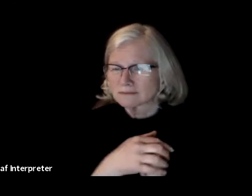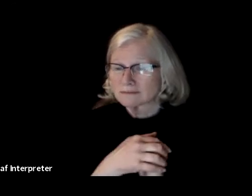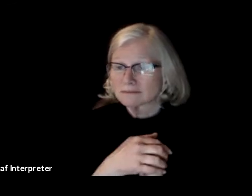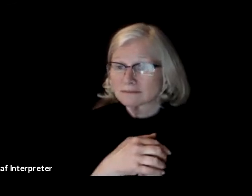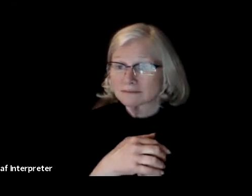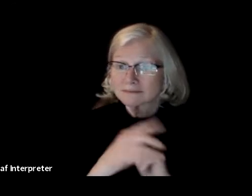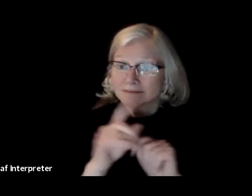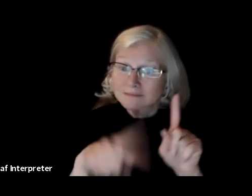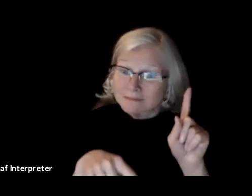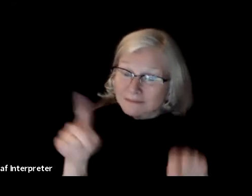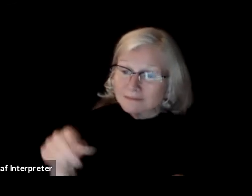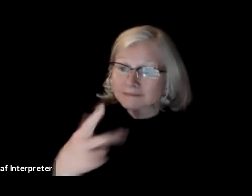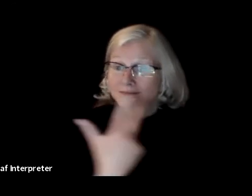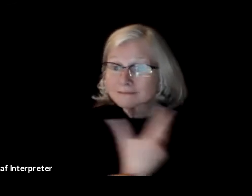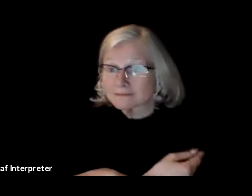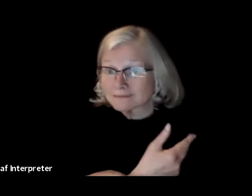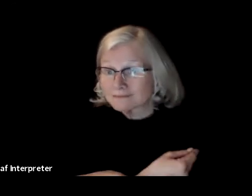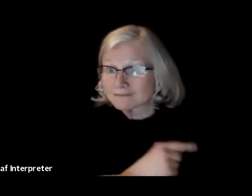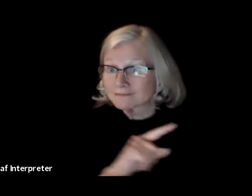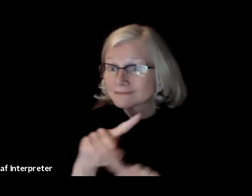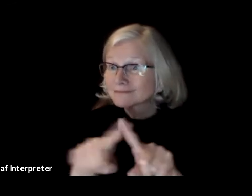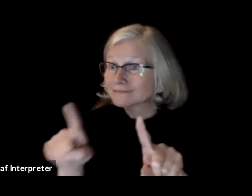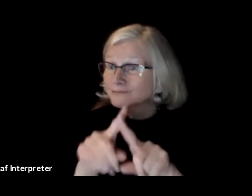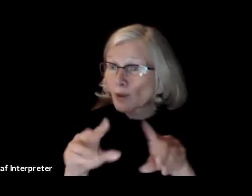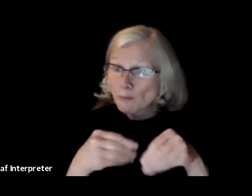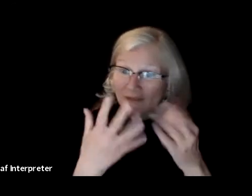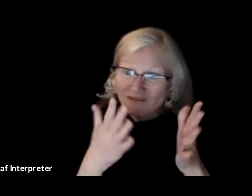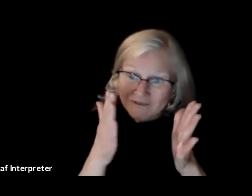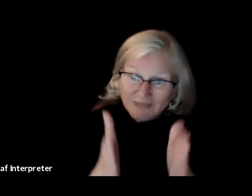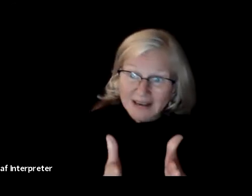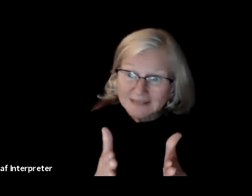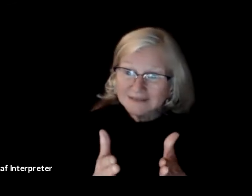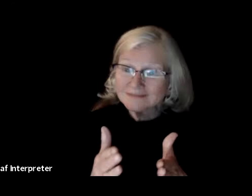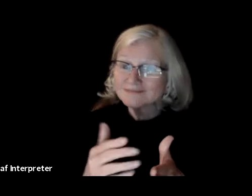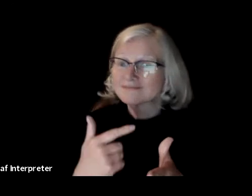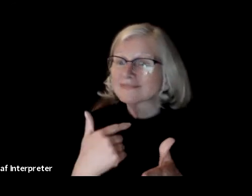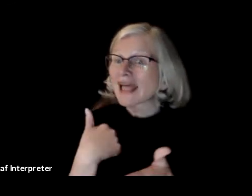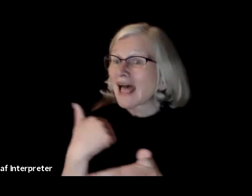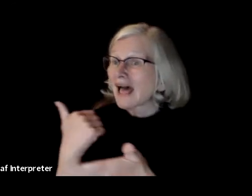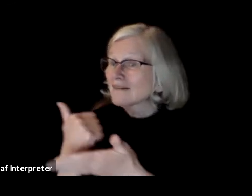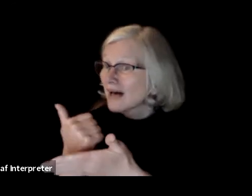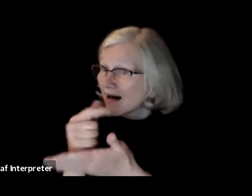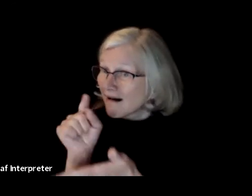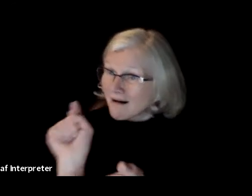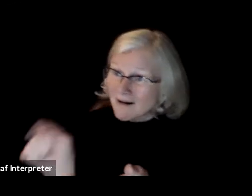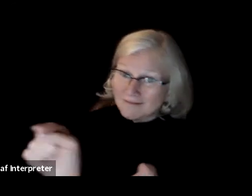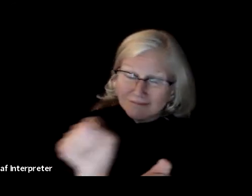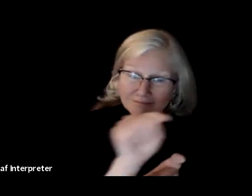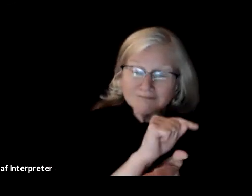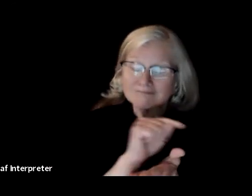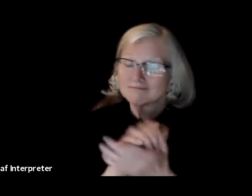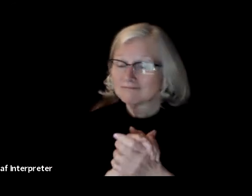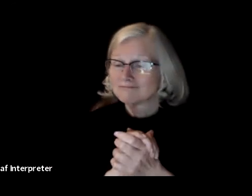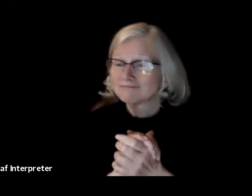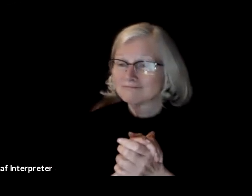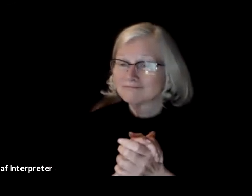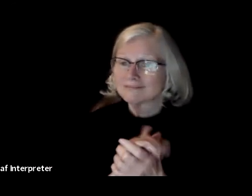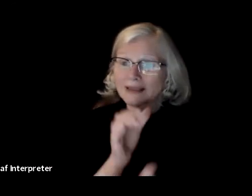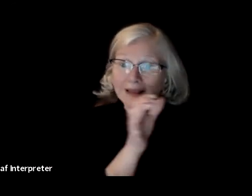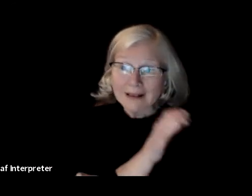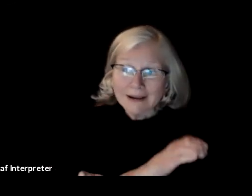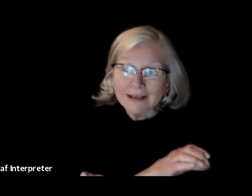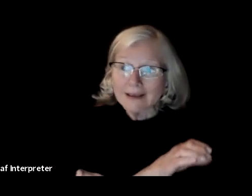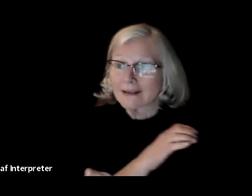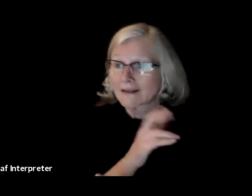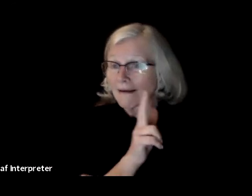to help with that prioritization process. And as I mentioned, and our clinics and hospitals and local public health are